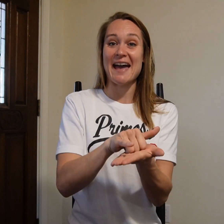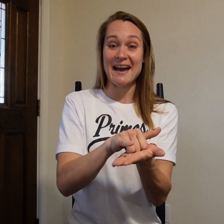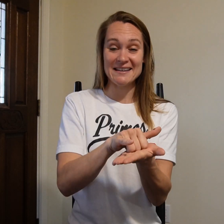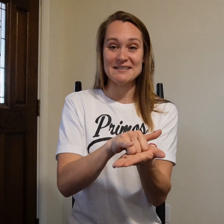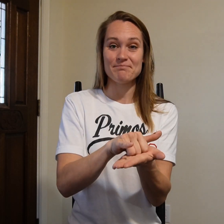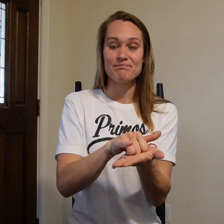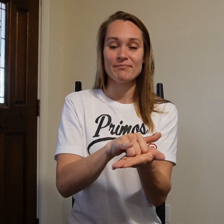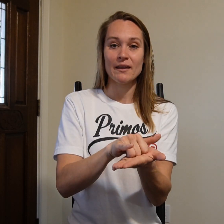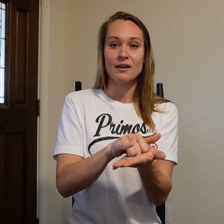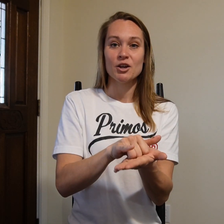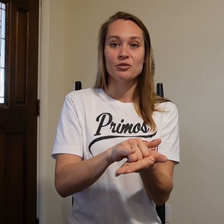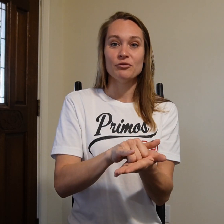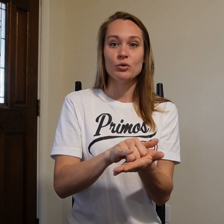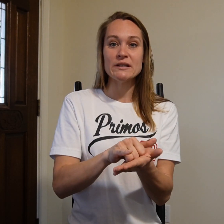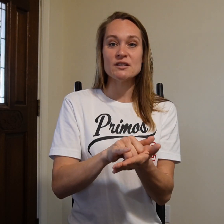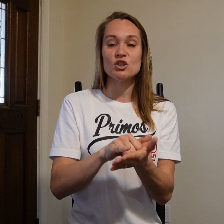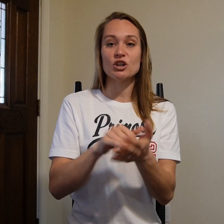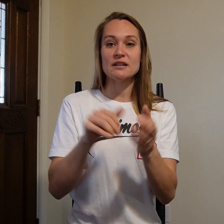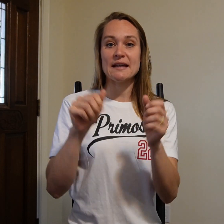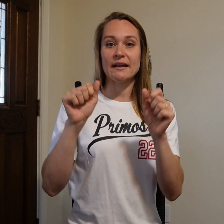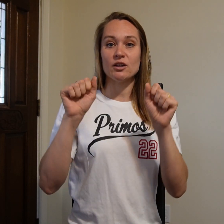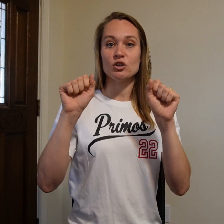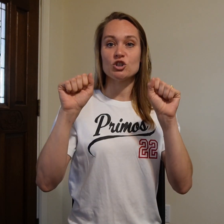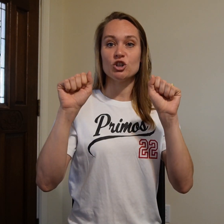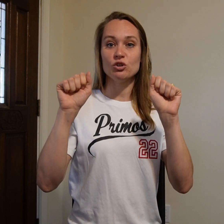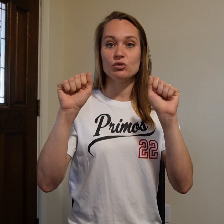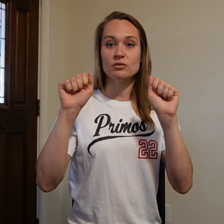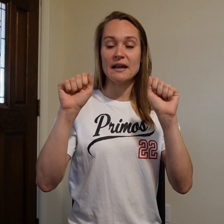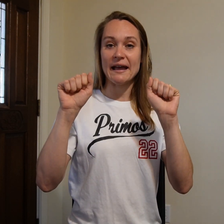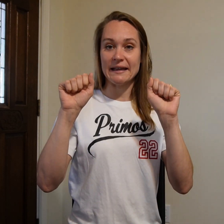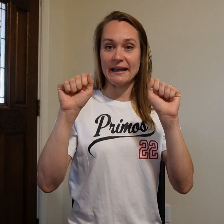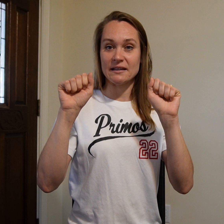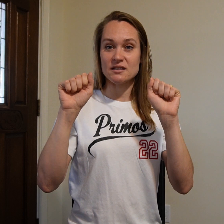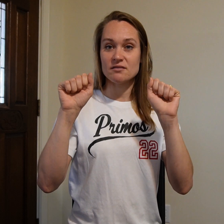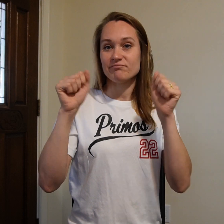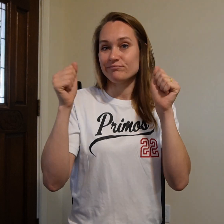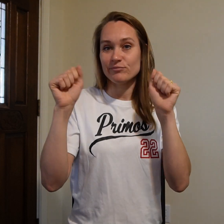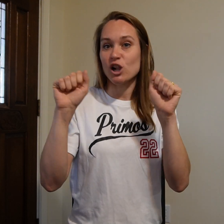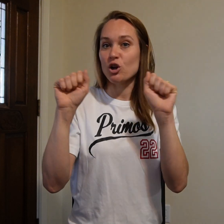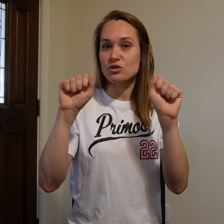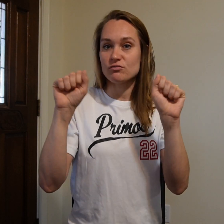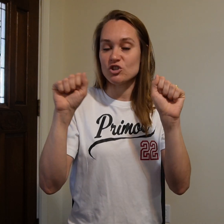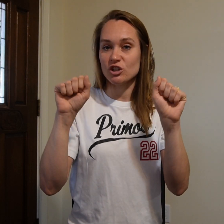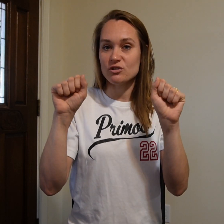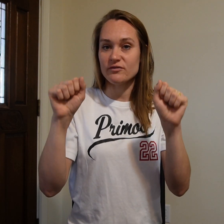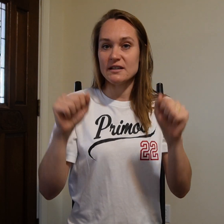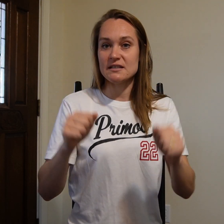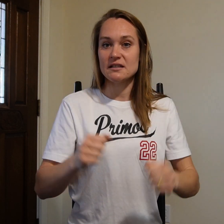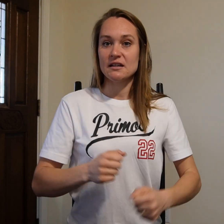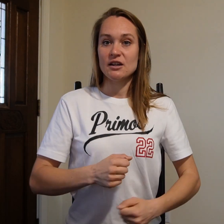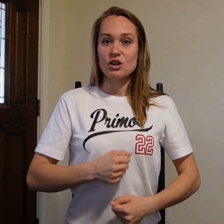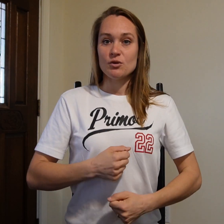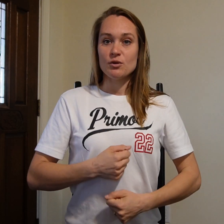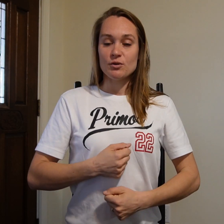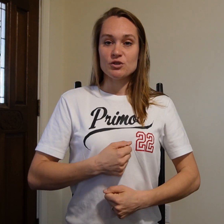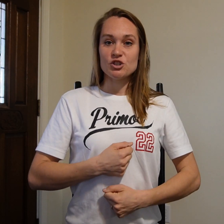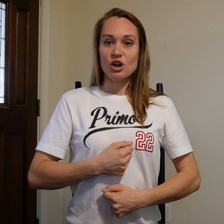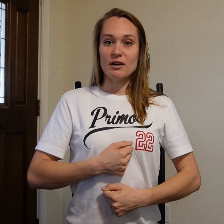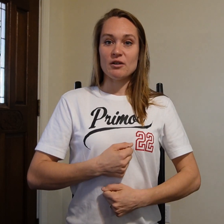That. Voice, you're going to take 2 A hands, just closed fist. Start at